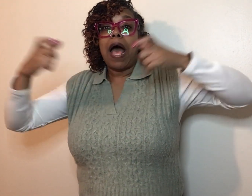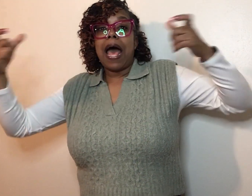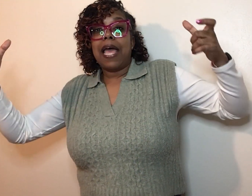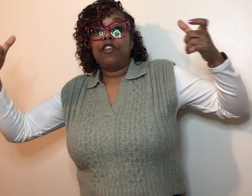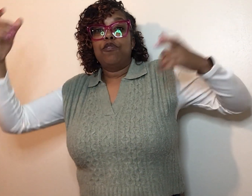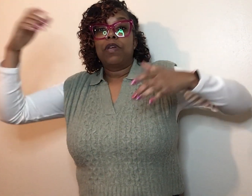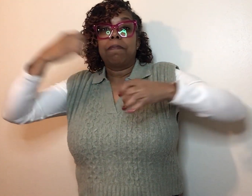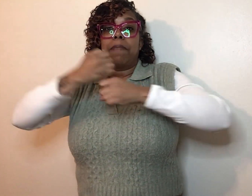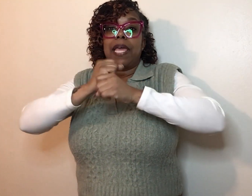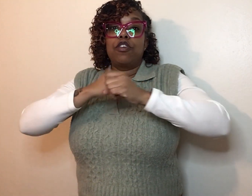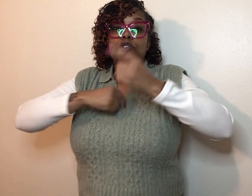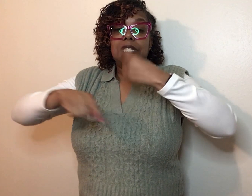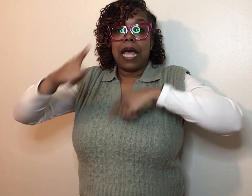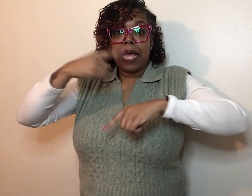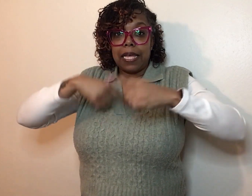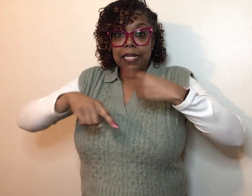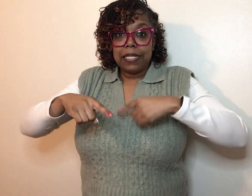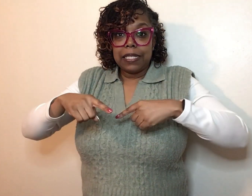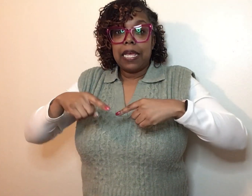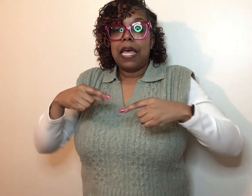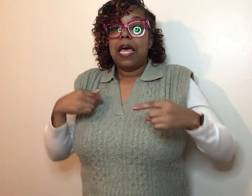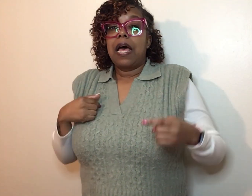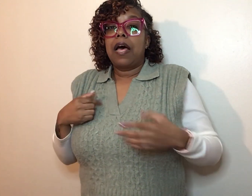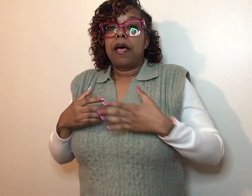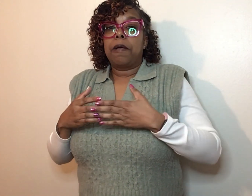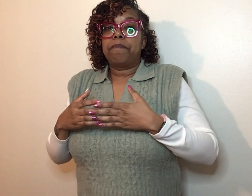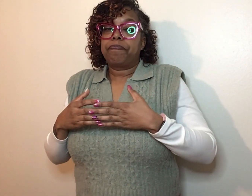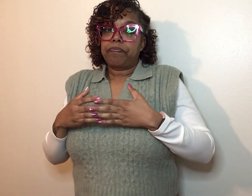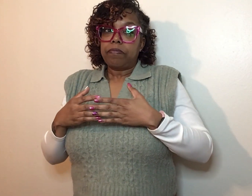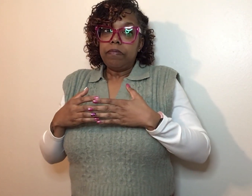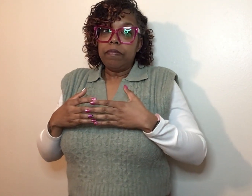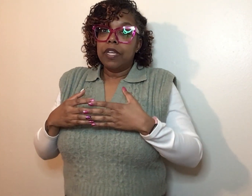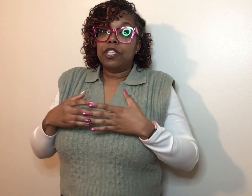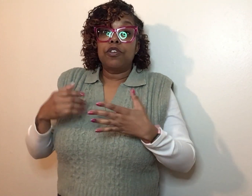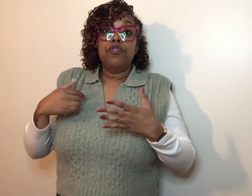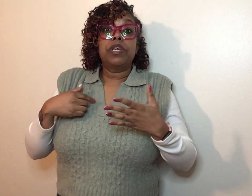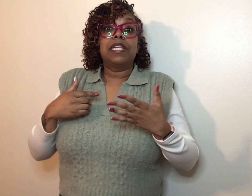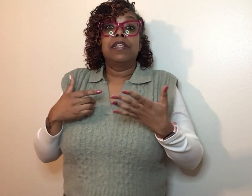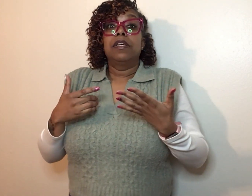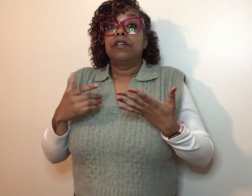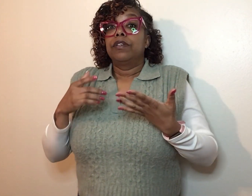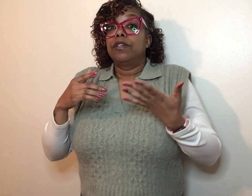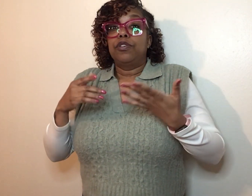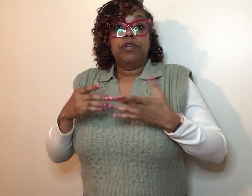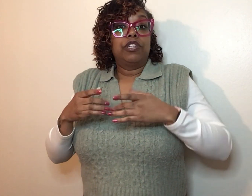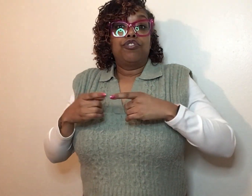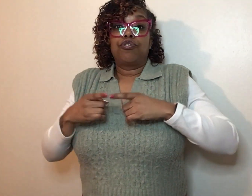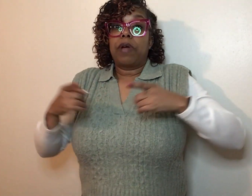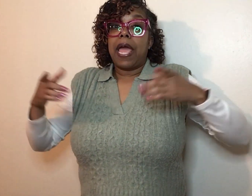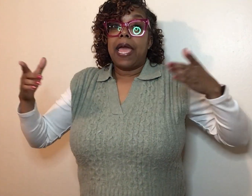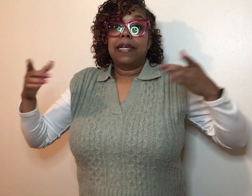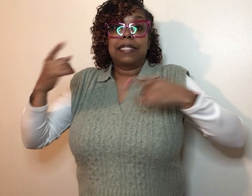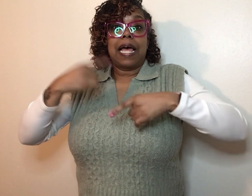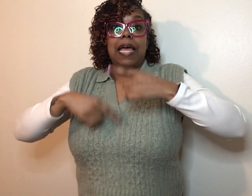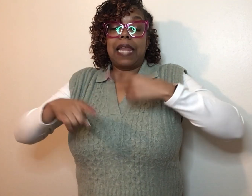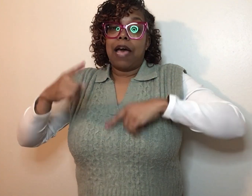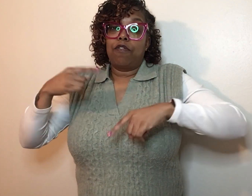wide you can make your signs. Um, so you can drag a sign out